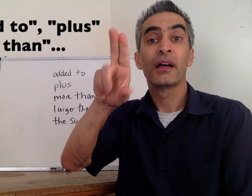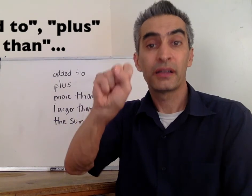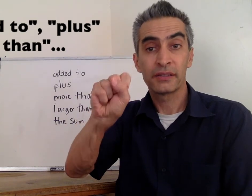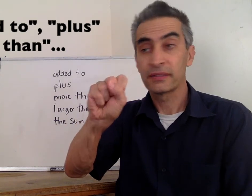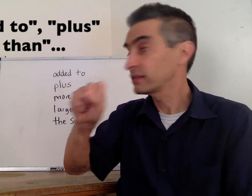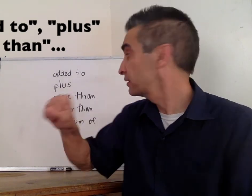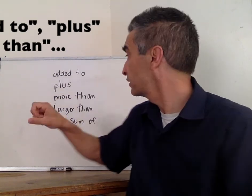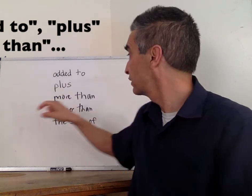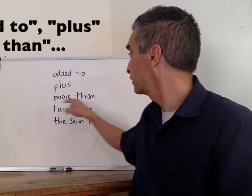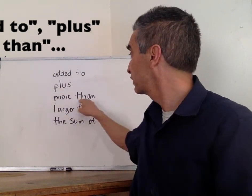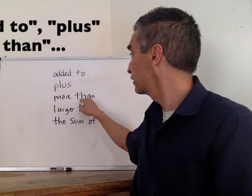Plus.